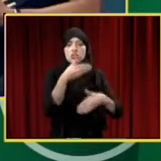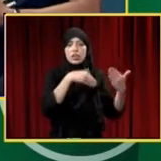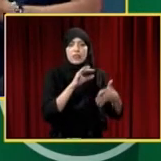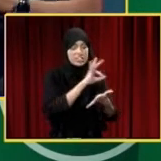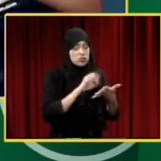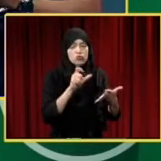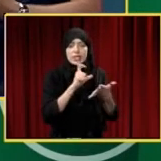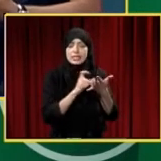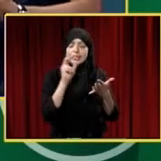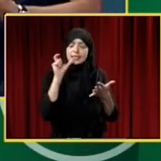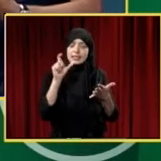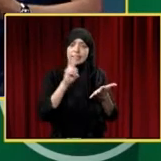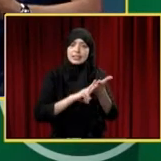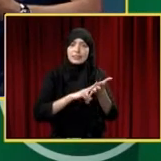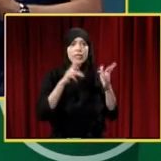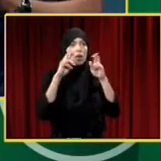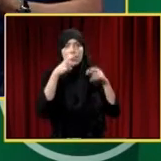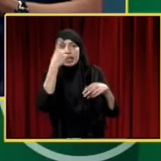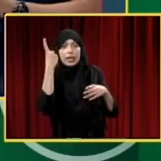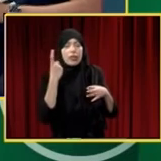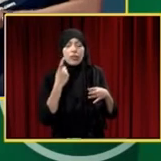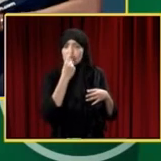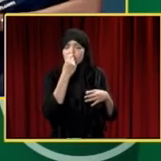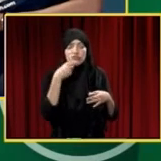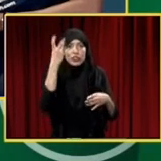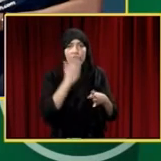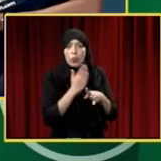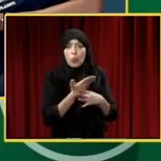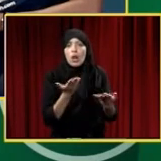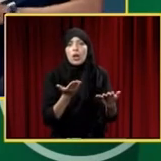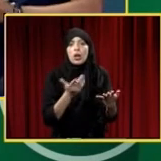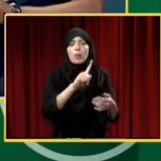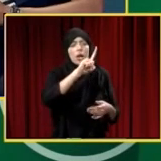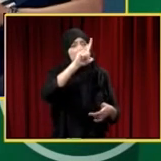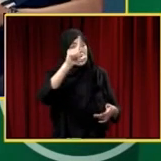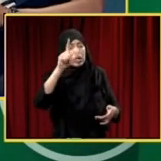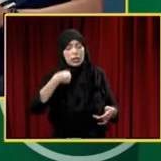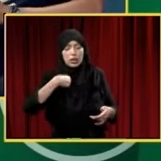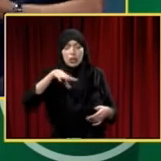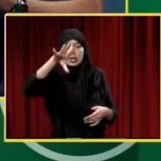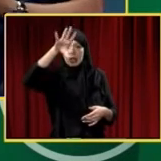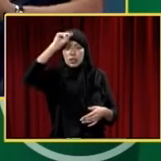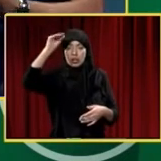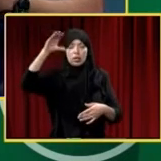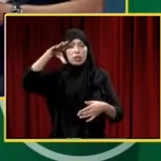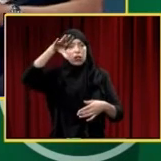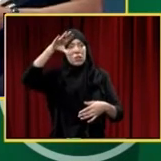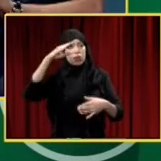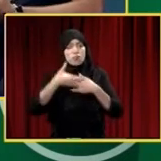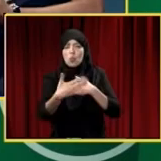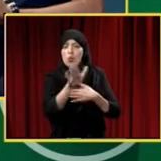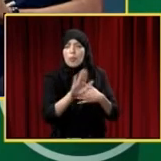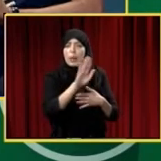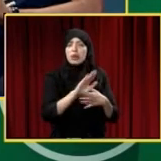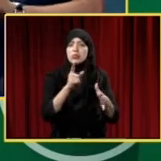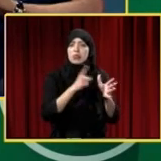principles sure. and the goals of the charity itself. Yeah. And you kind of mature and realize there is more to it than its sure. CV. And